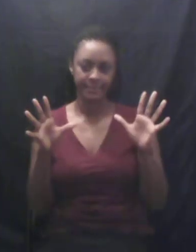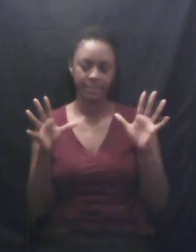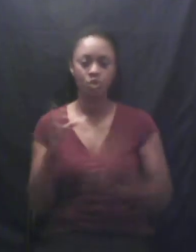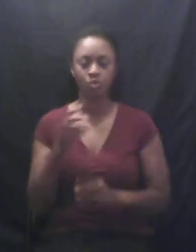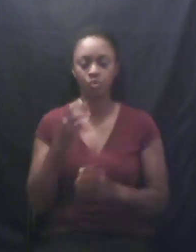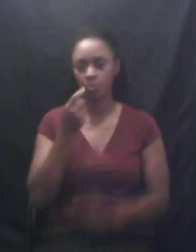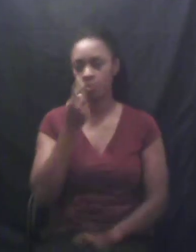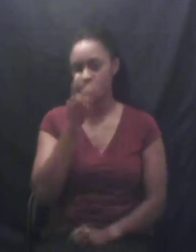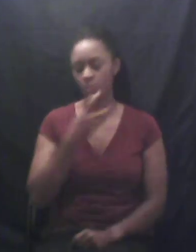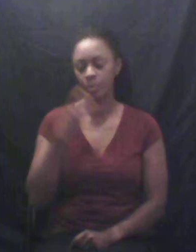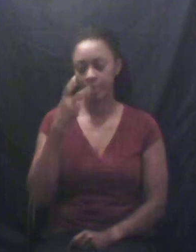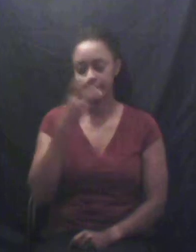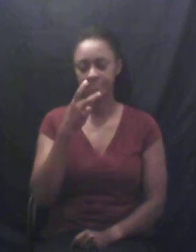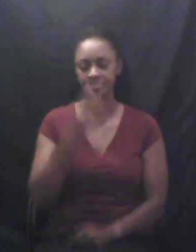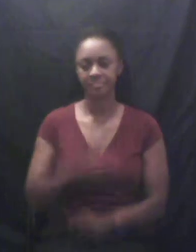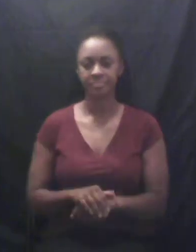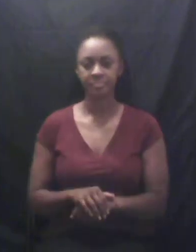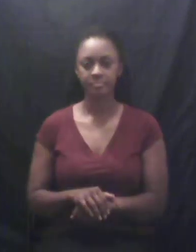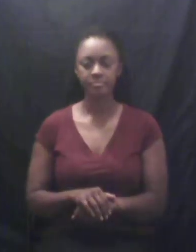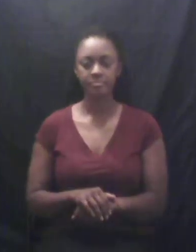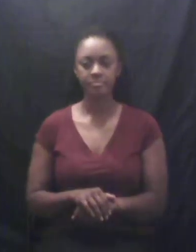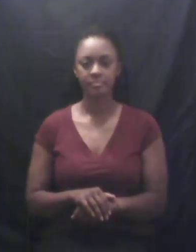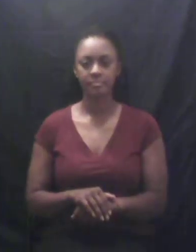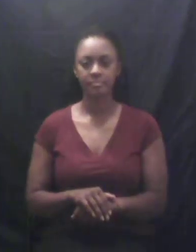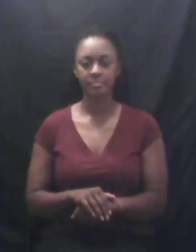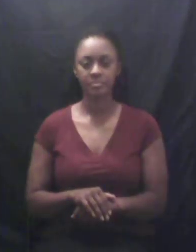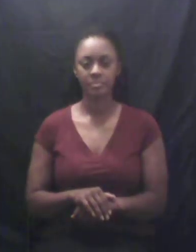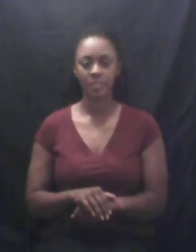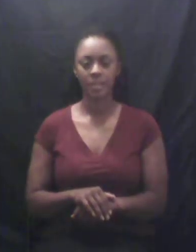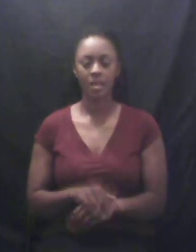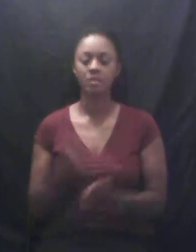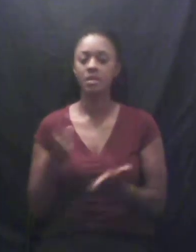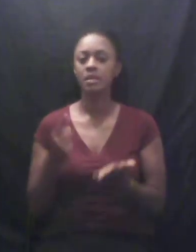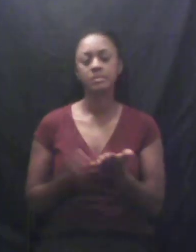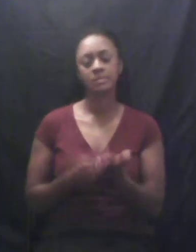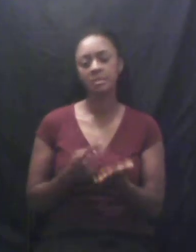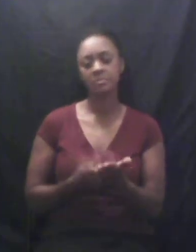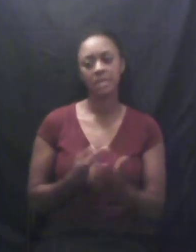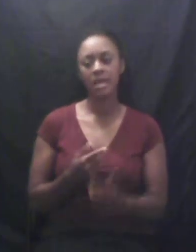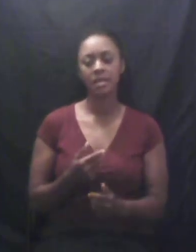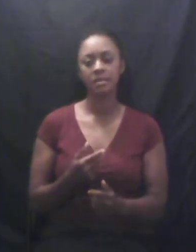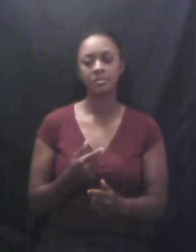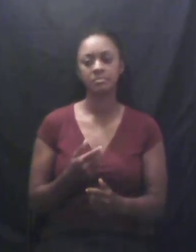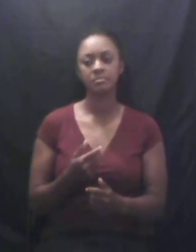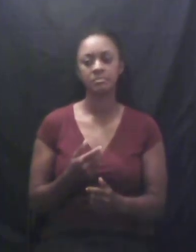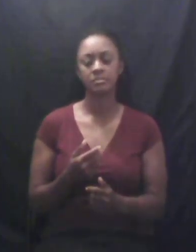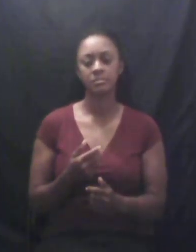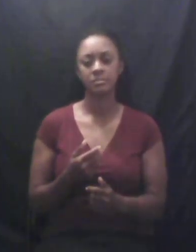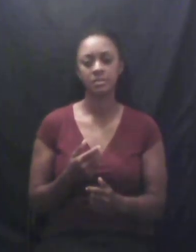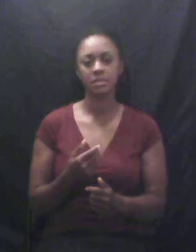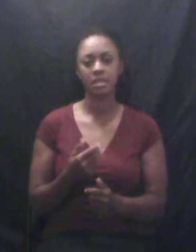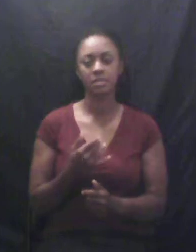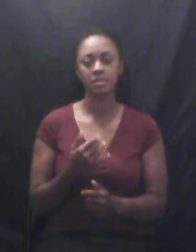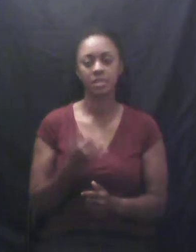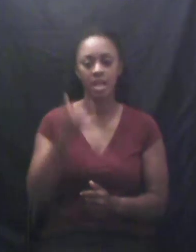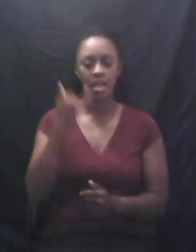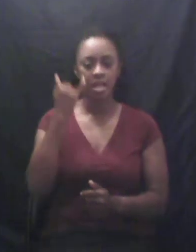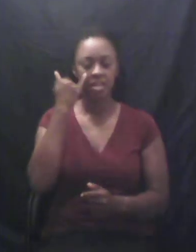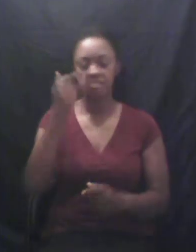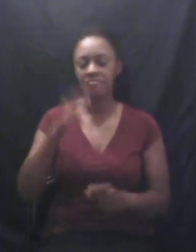to, someone may not be able to distinguish on your lips, you would know as the interpreter to change those words to words that would be